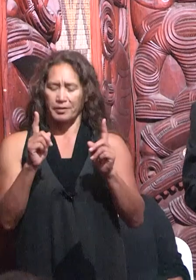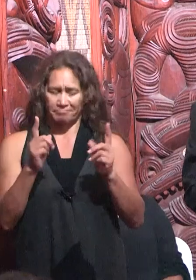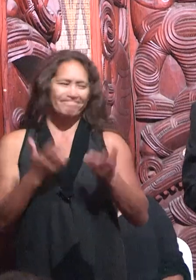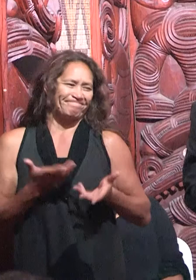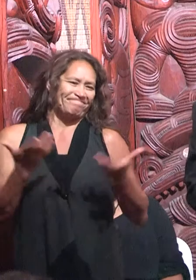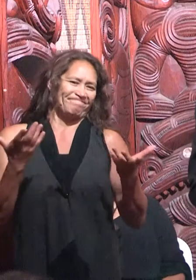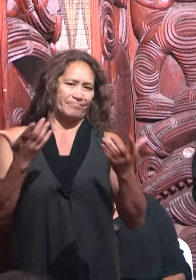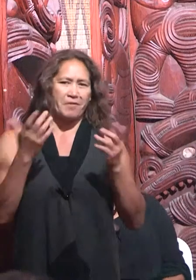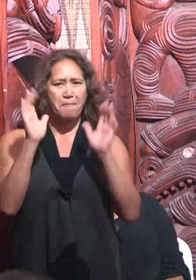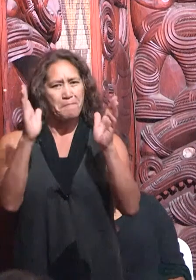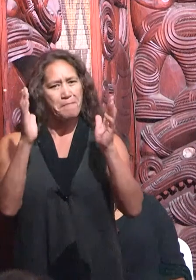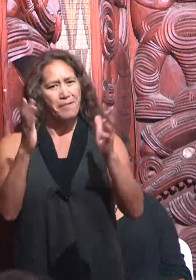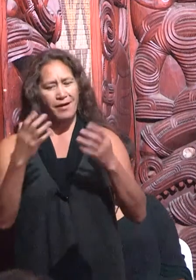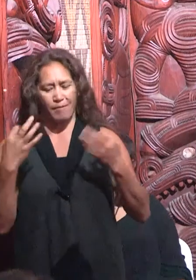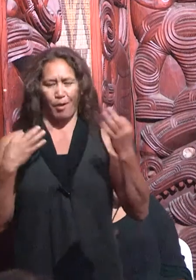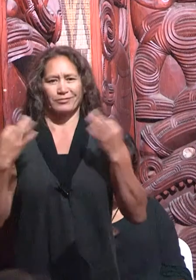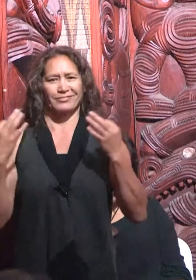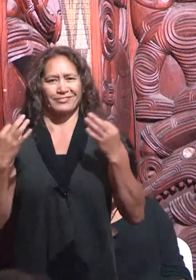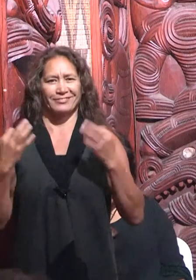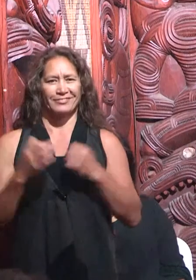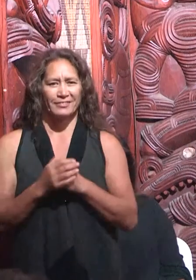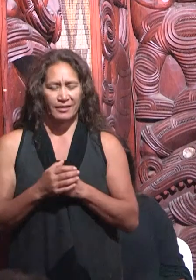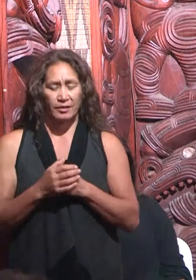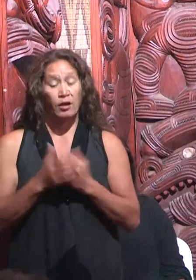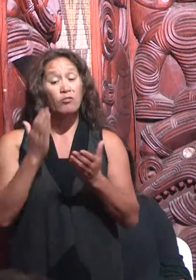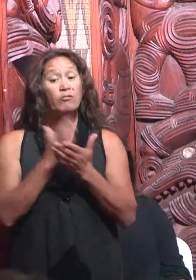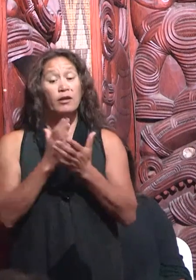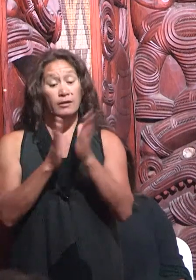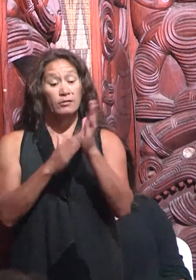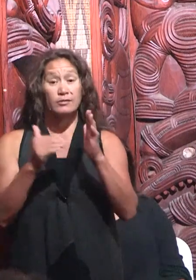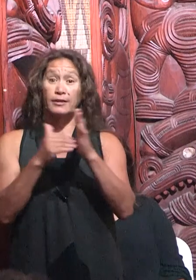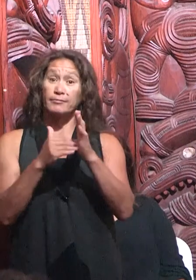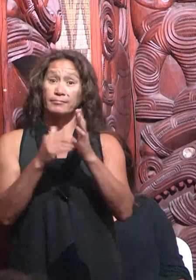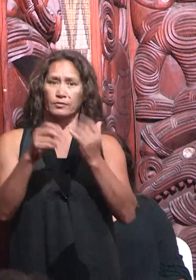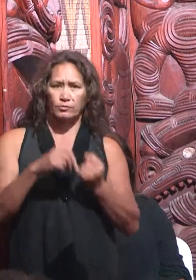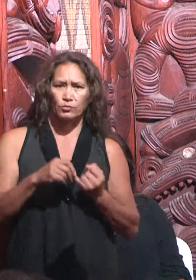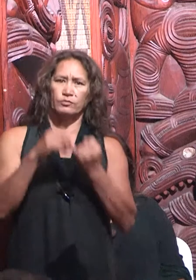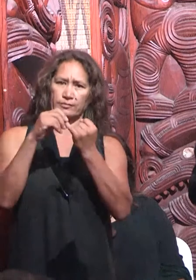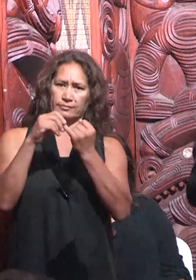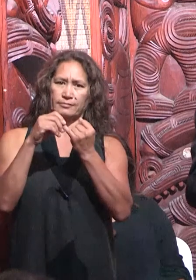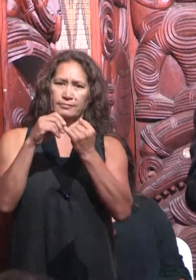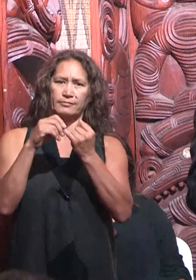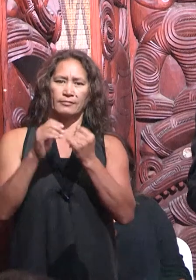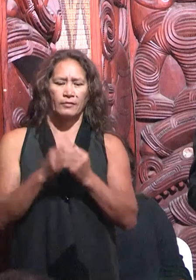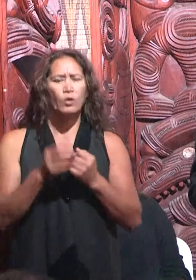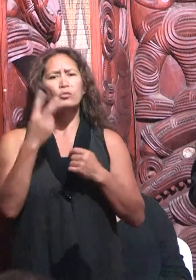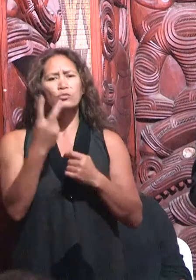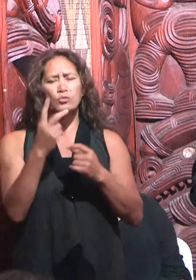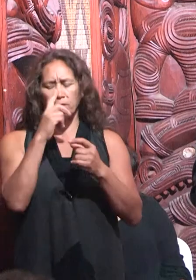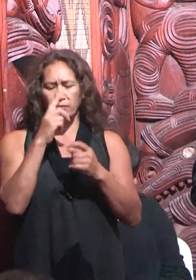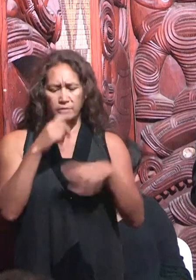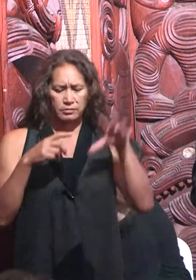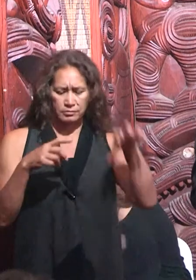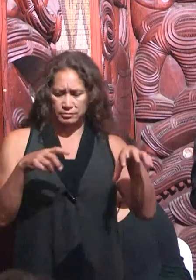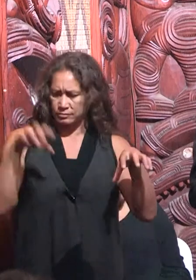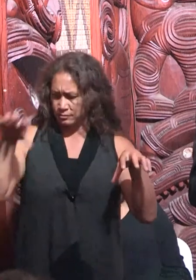What it tells us is that we are on a unique journey as a nation. Two peoples from exact opposite